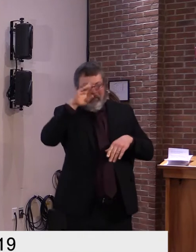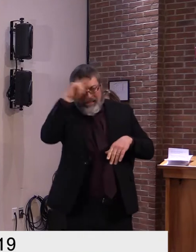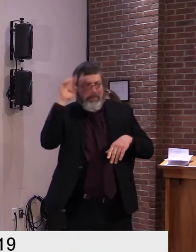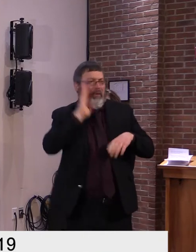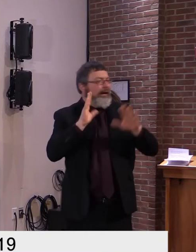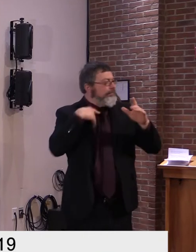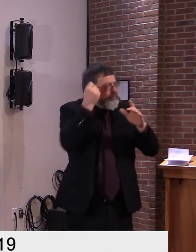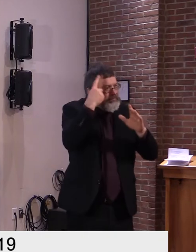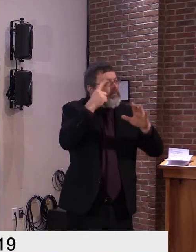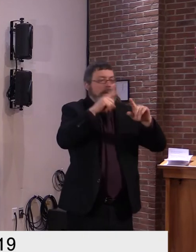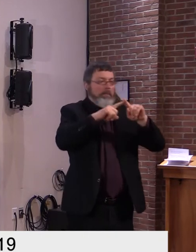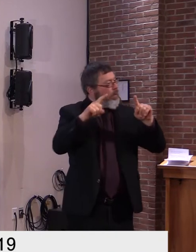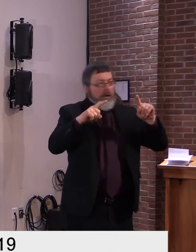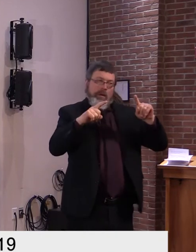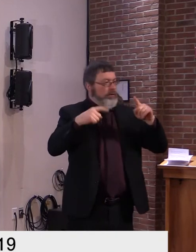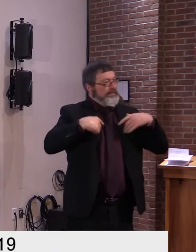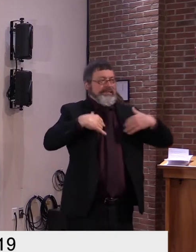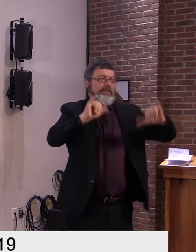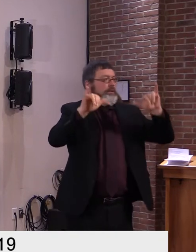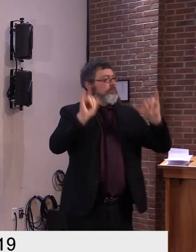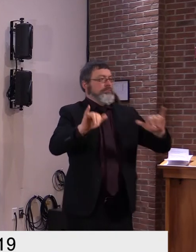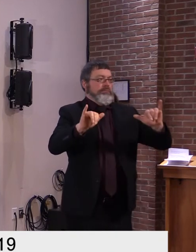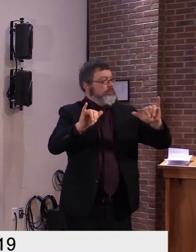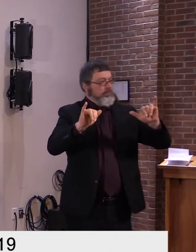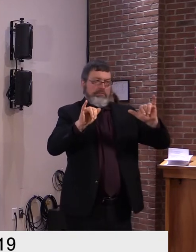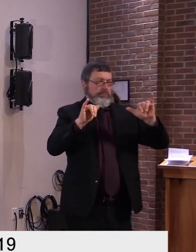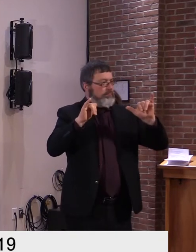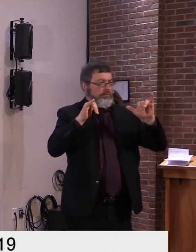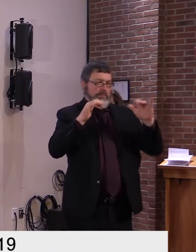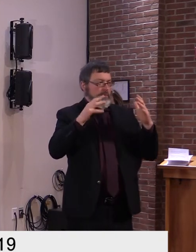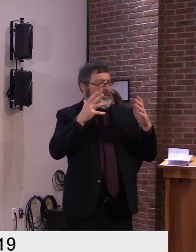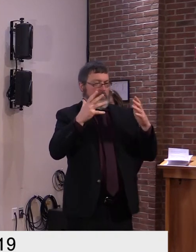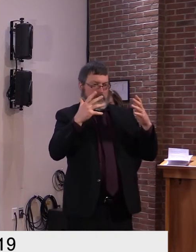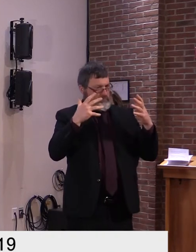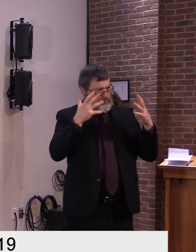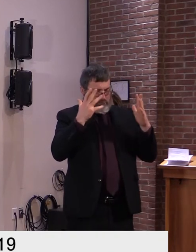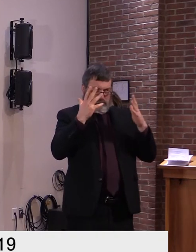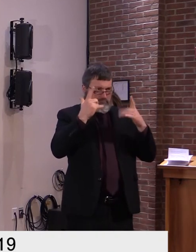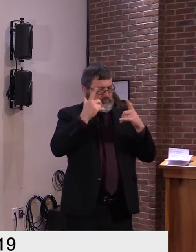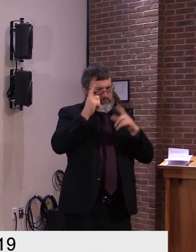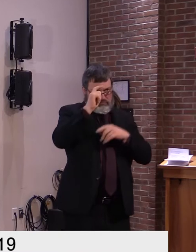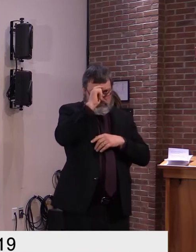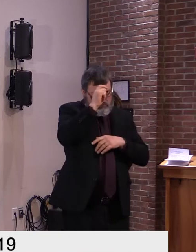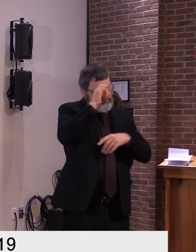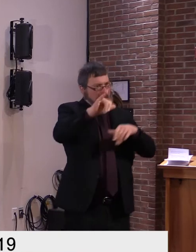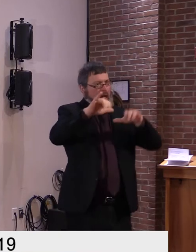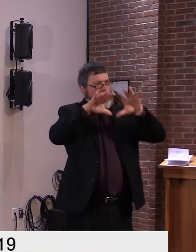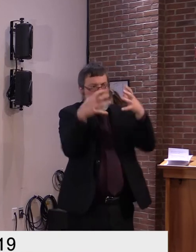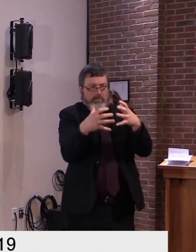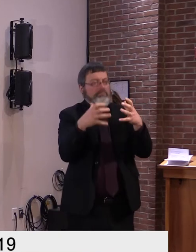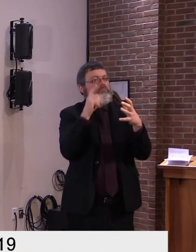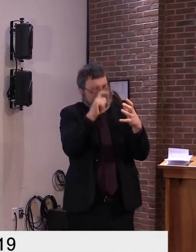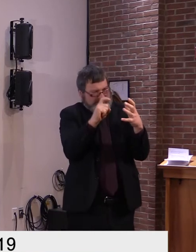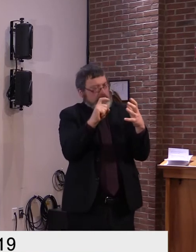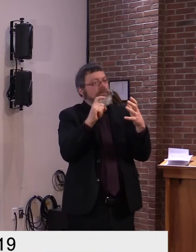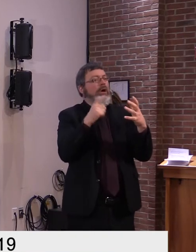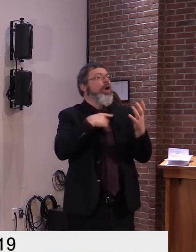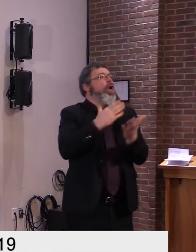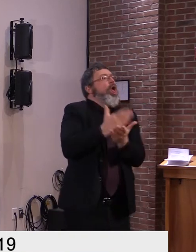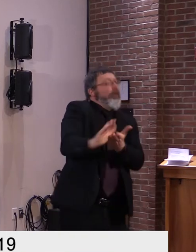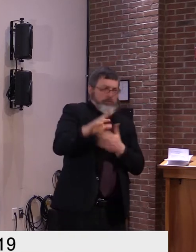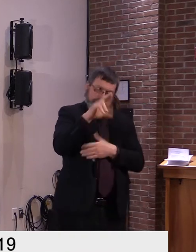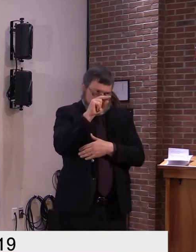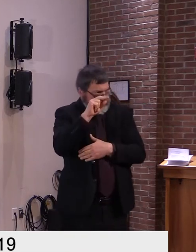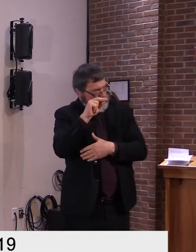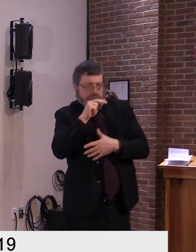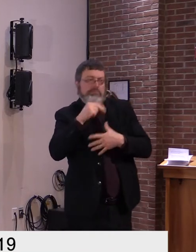Vermont advisory panel. So we don't want to put the cart before the horse either, because we're going to be getting